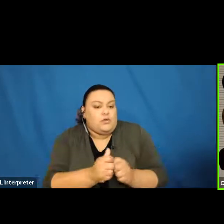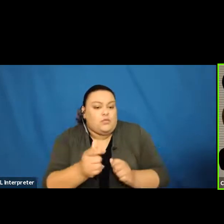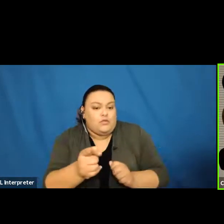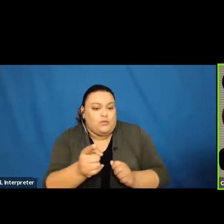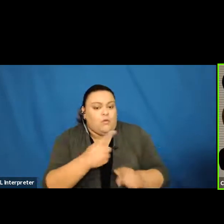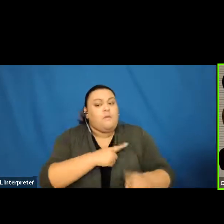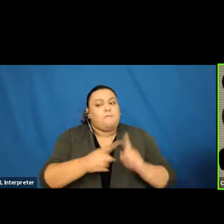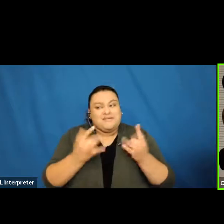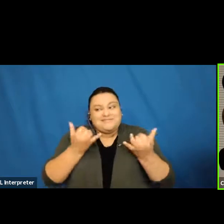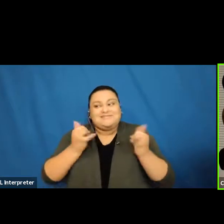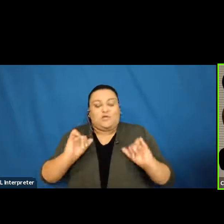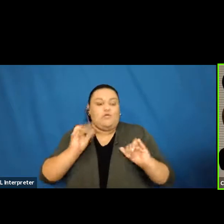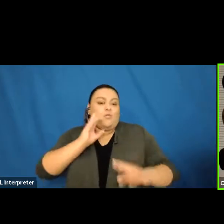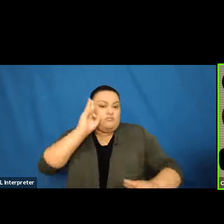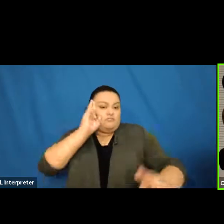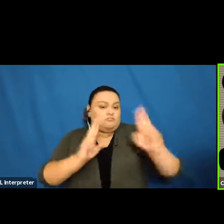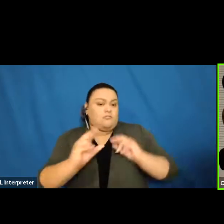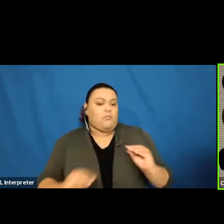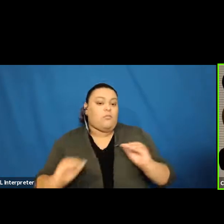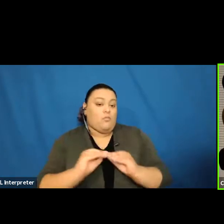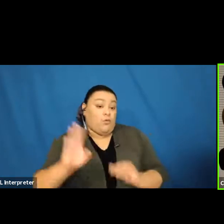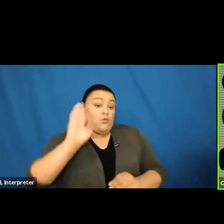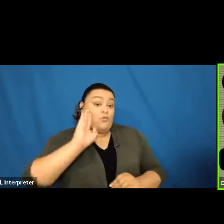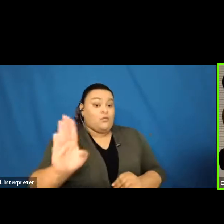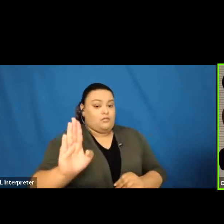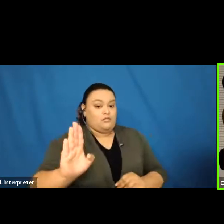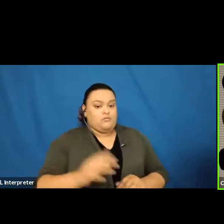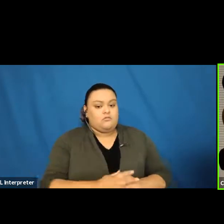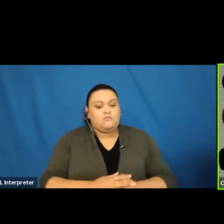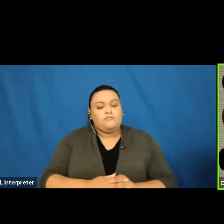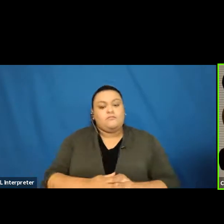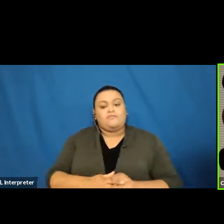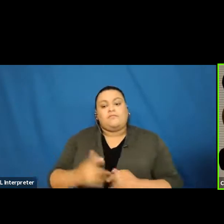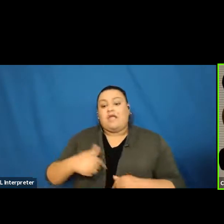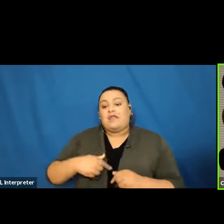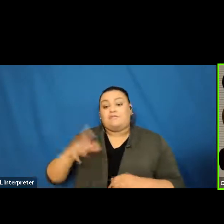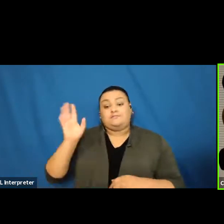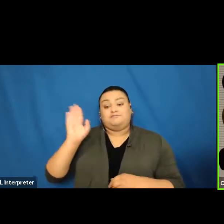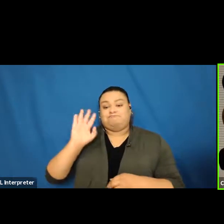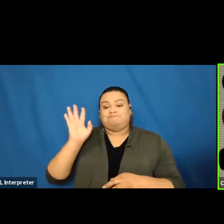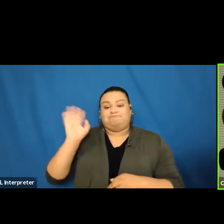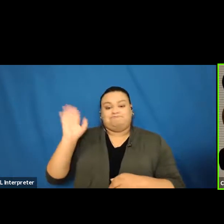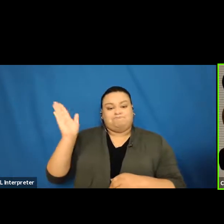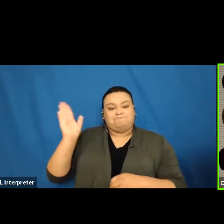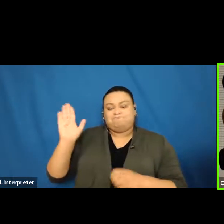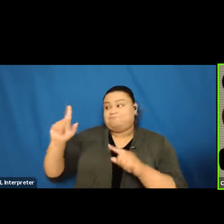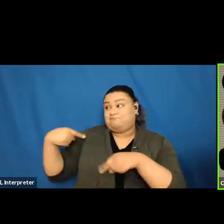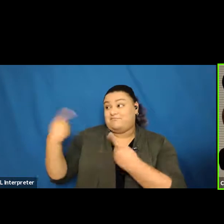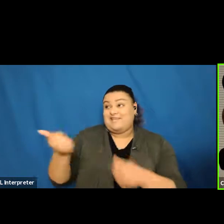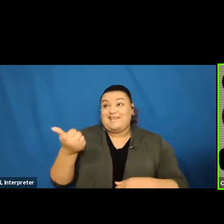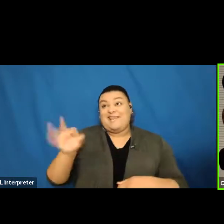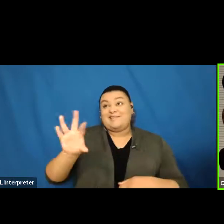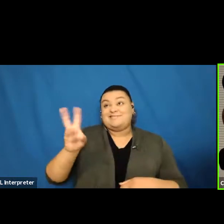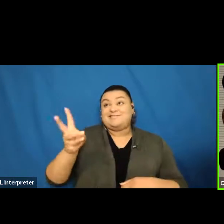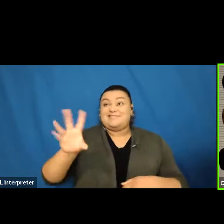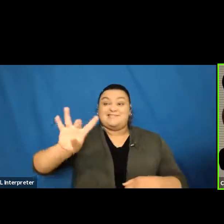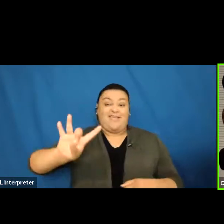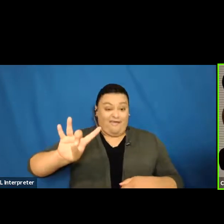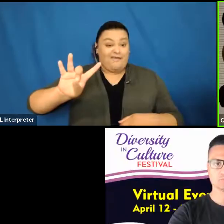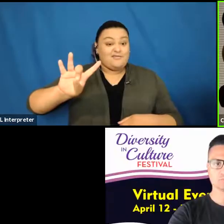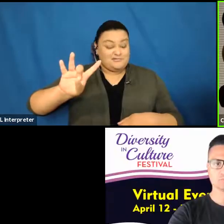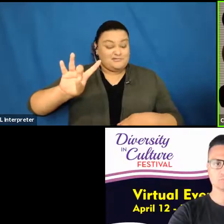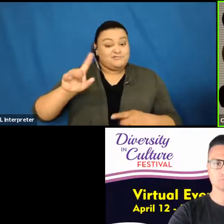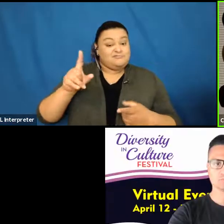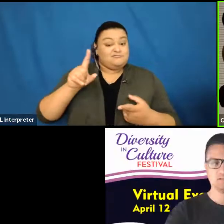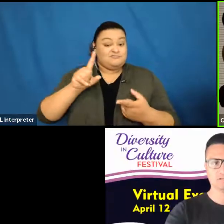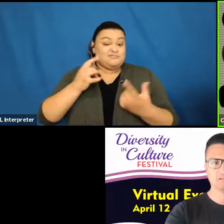ways. Trust me. And I've been speaking out ever since 1968 to the point that I still do today at